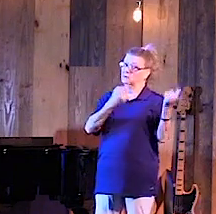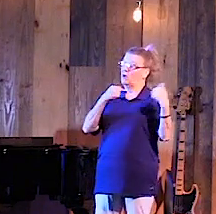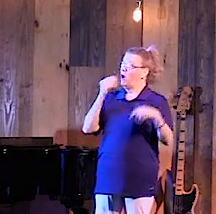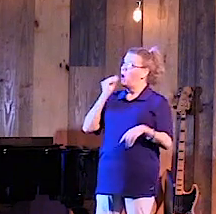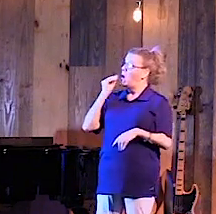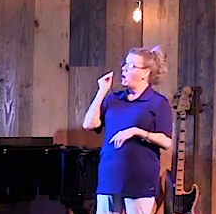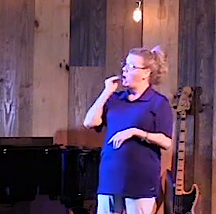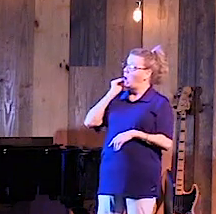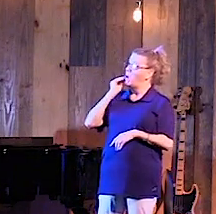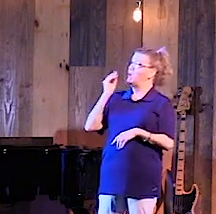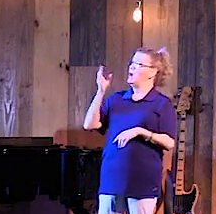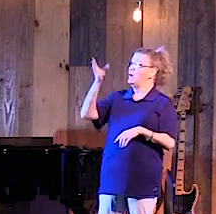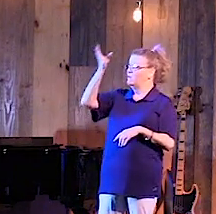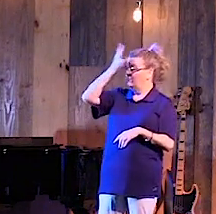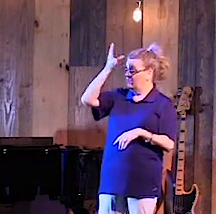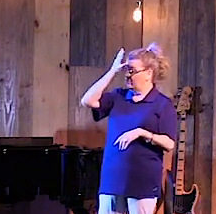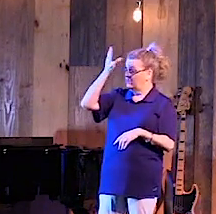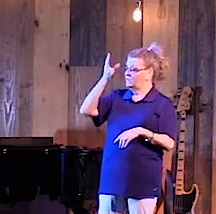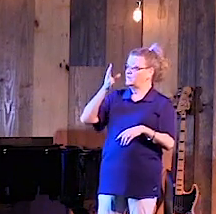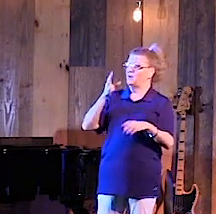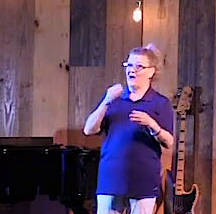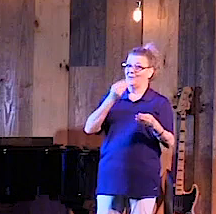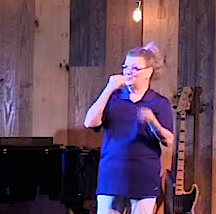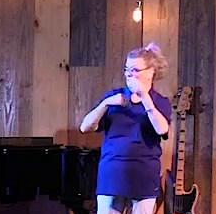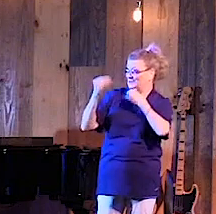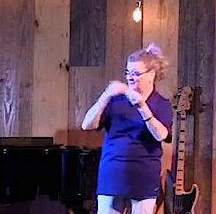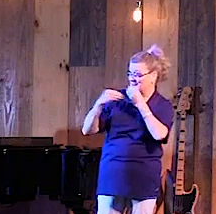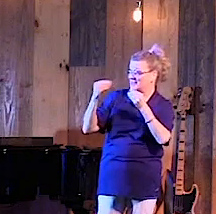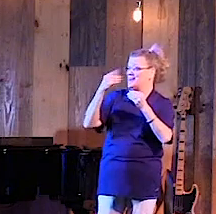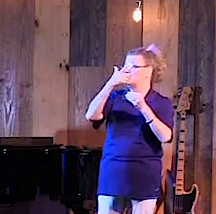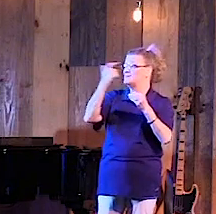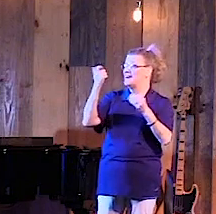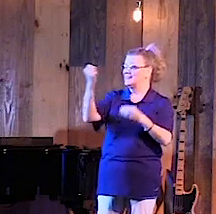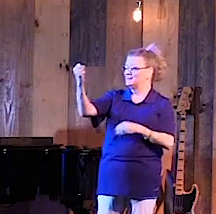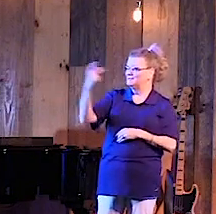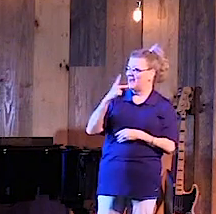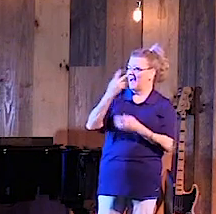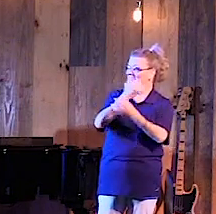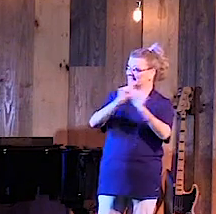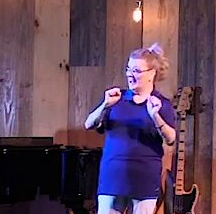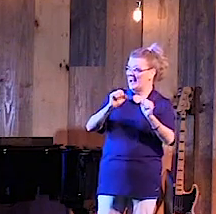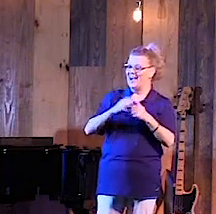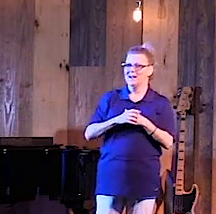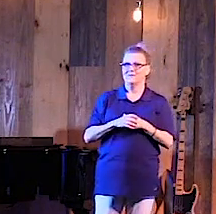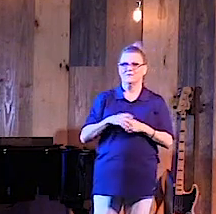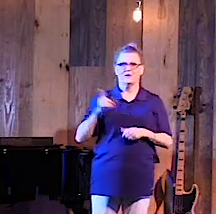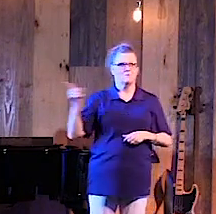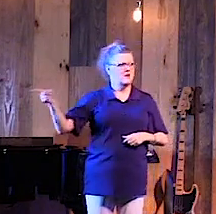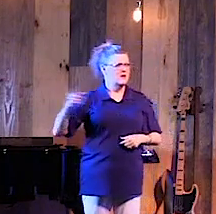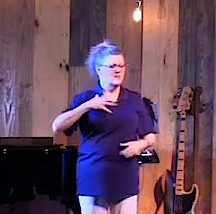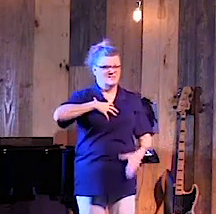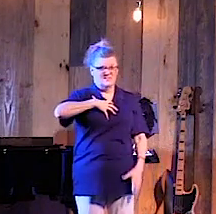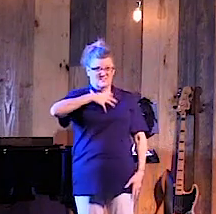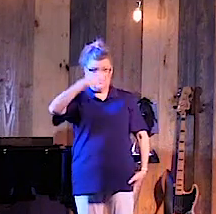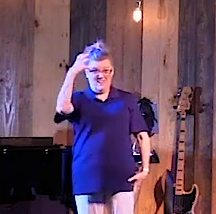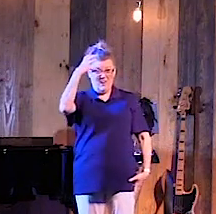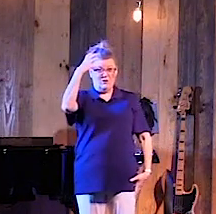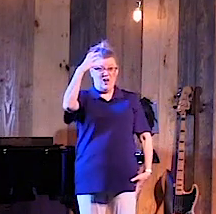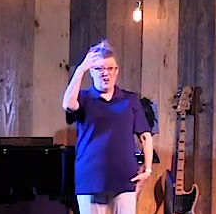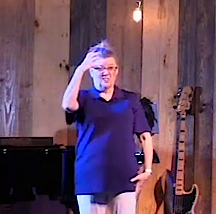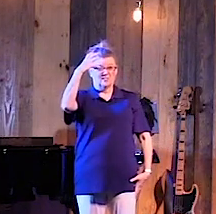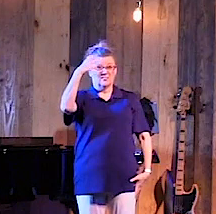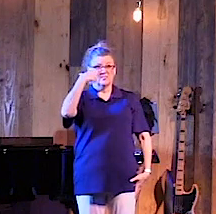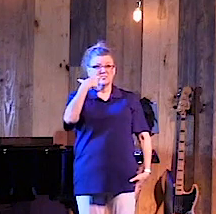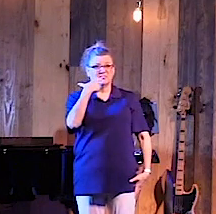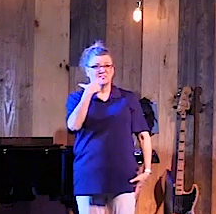killed the fattened calf because he has received him back safe and sound.' But he became angry and